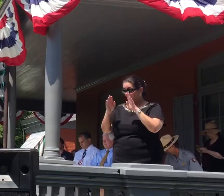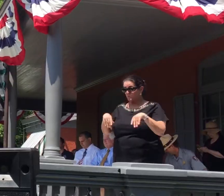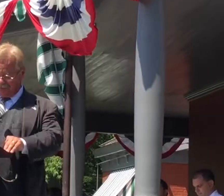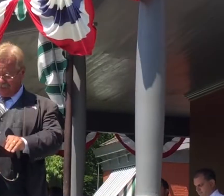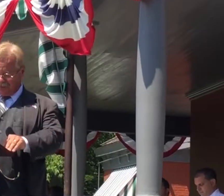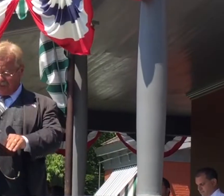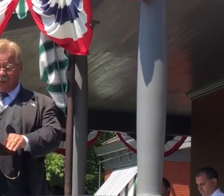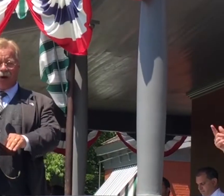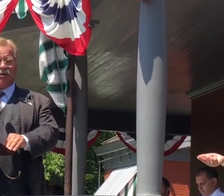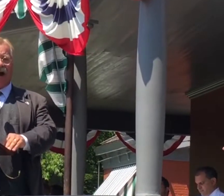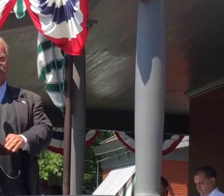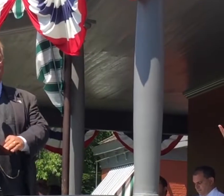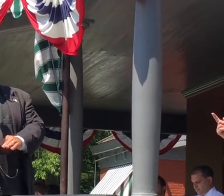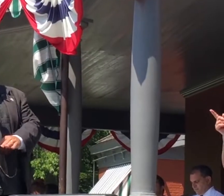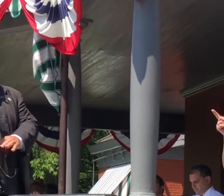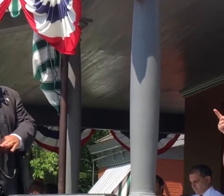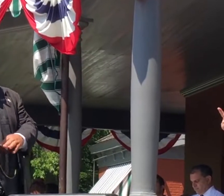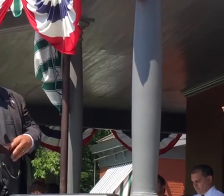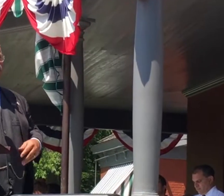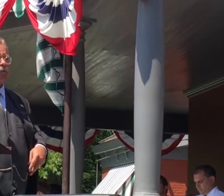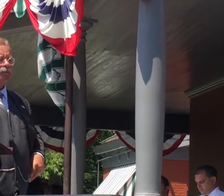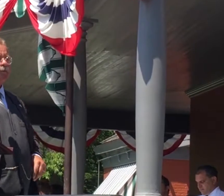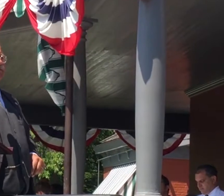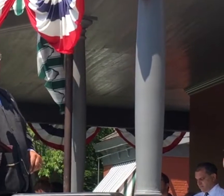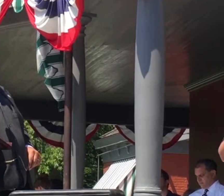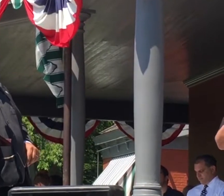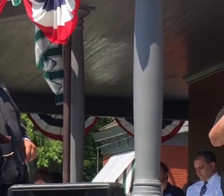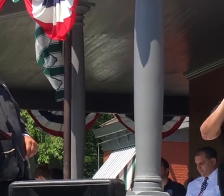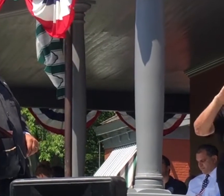play. It was Archie that was here,